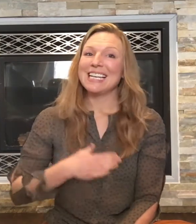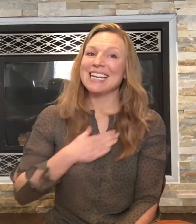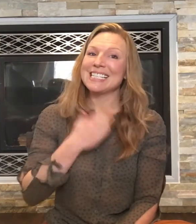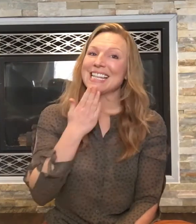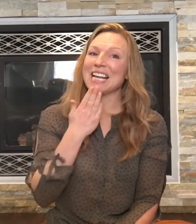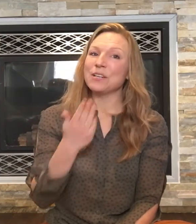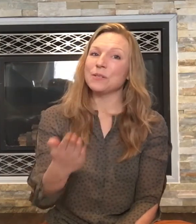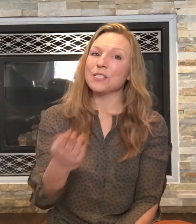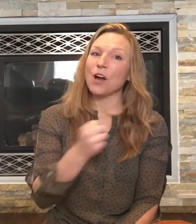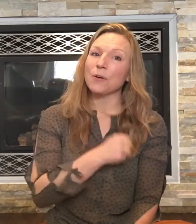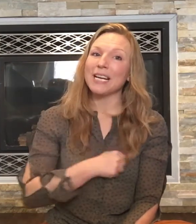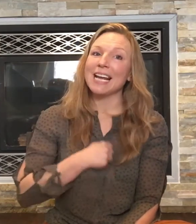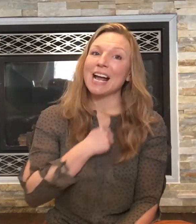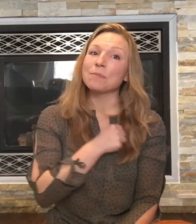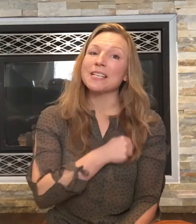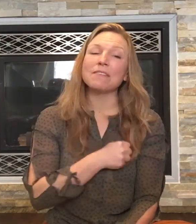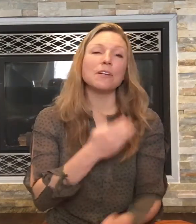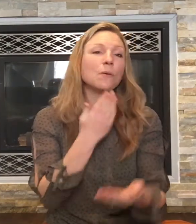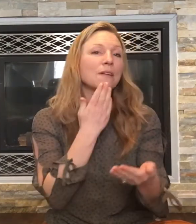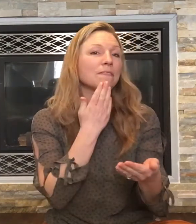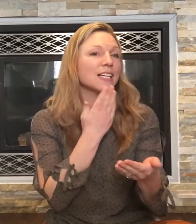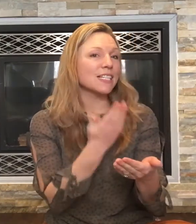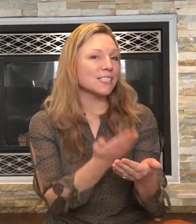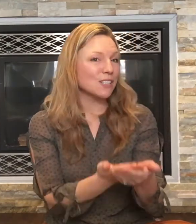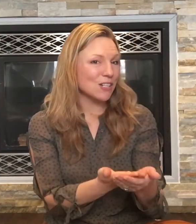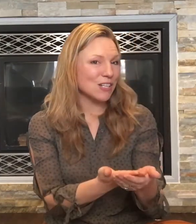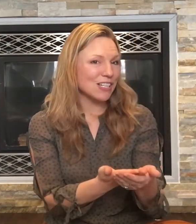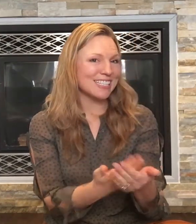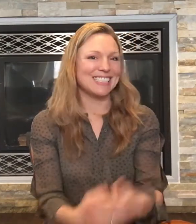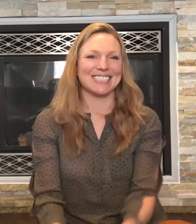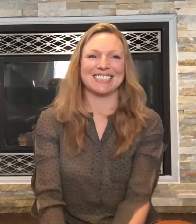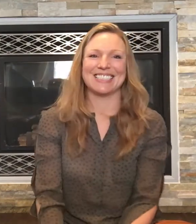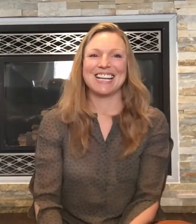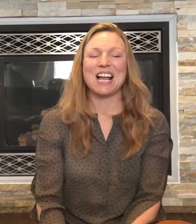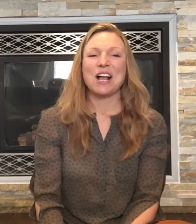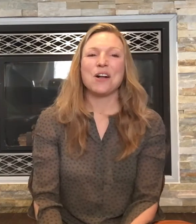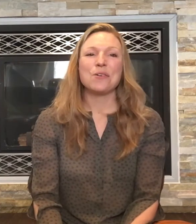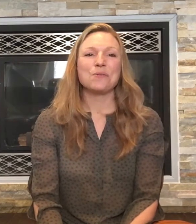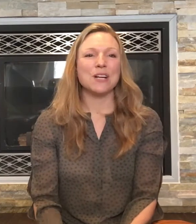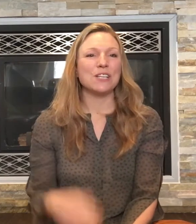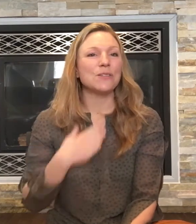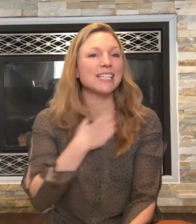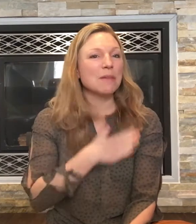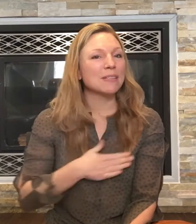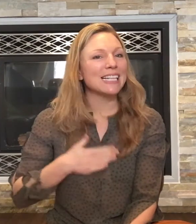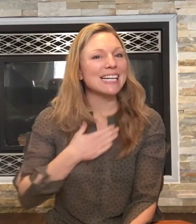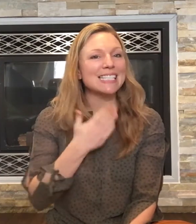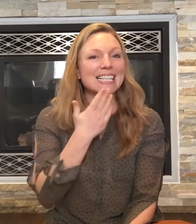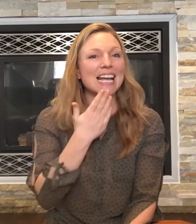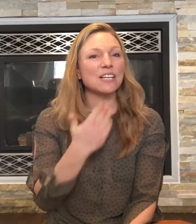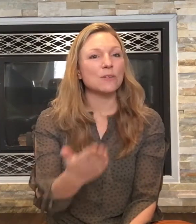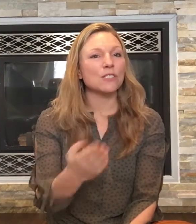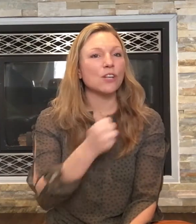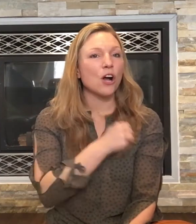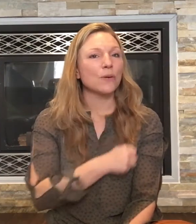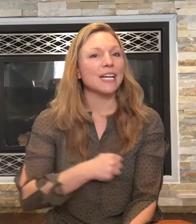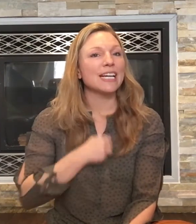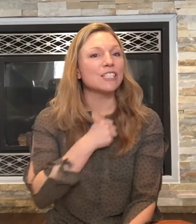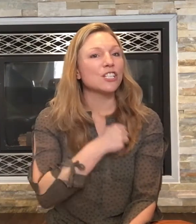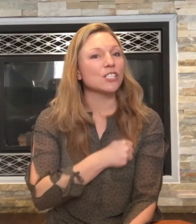Please, thank you, sorry, helps everyone feel good. When you say please, thank you, sorry, just the